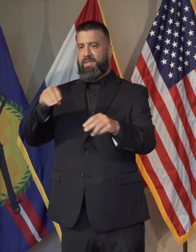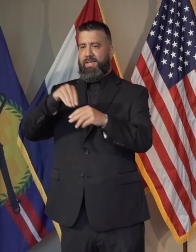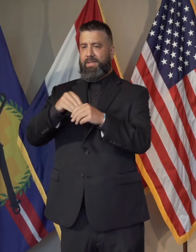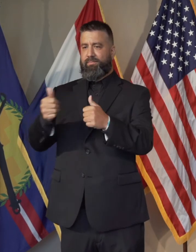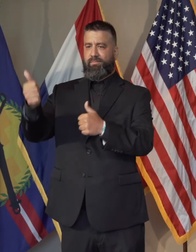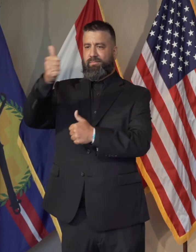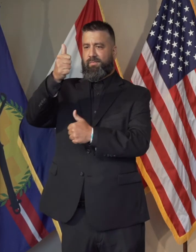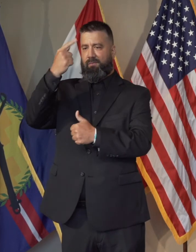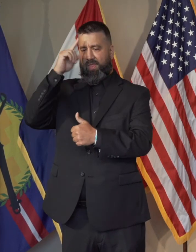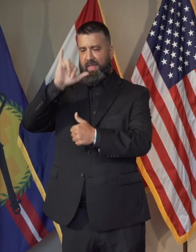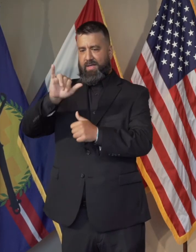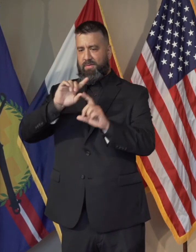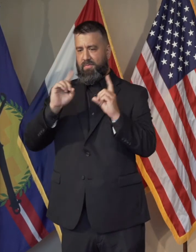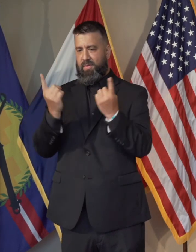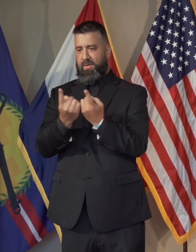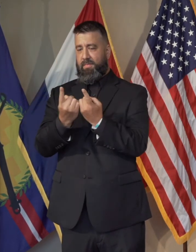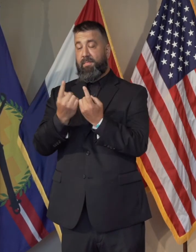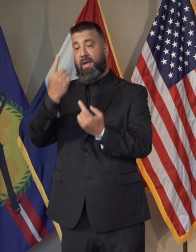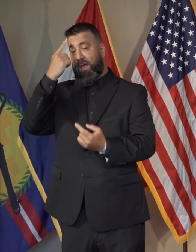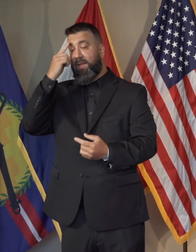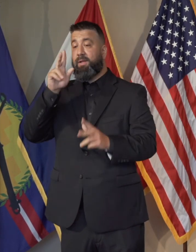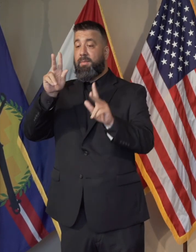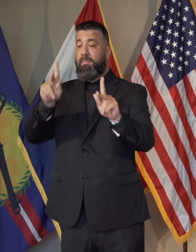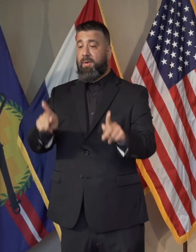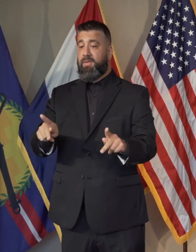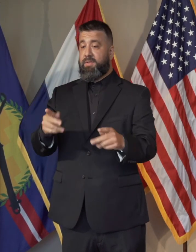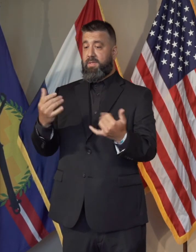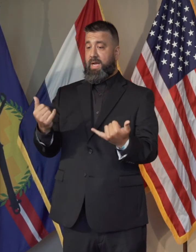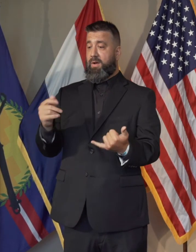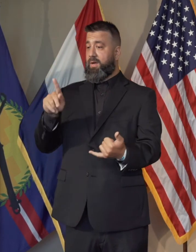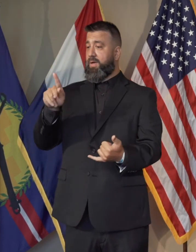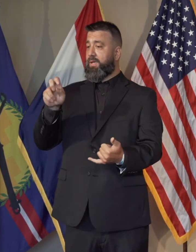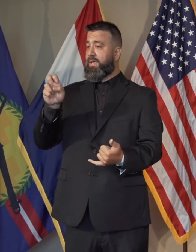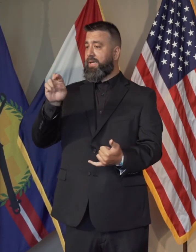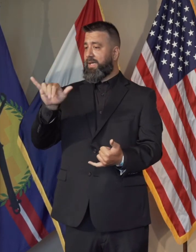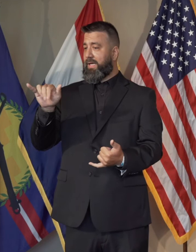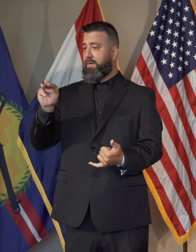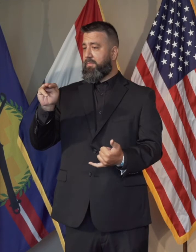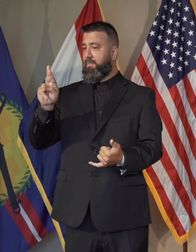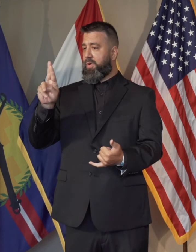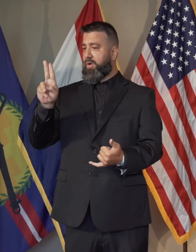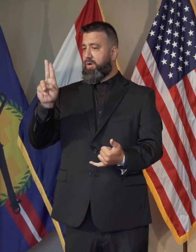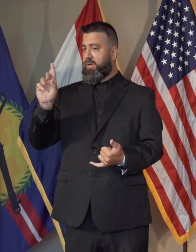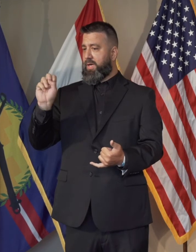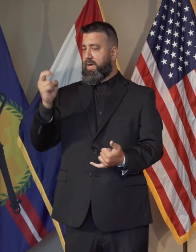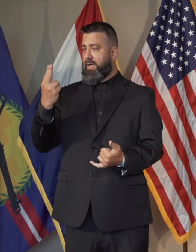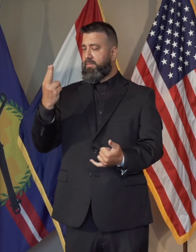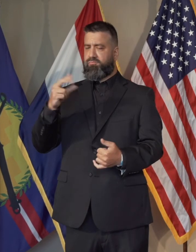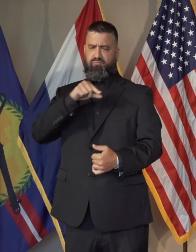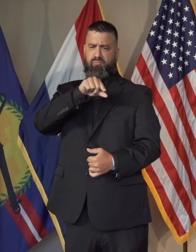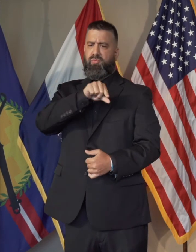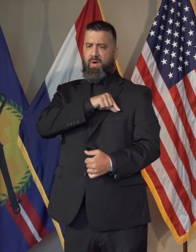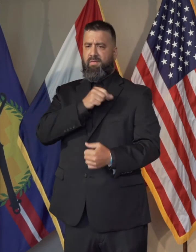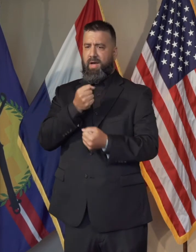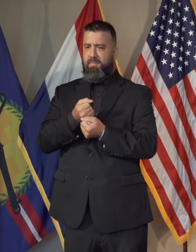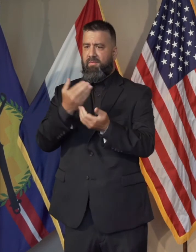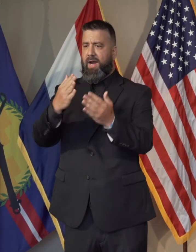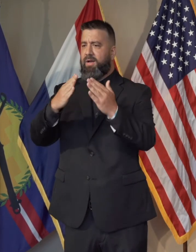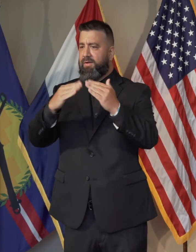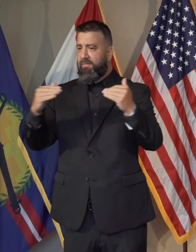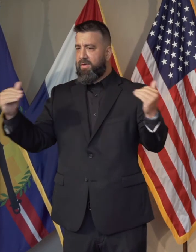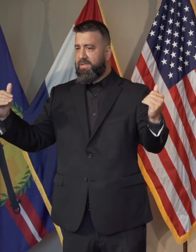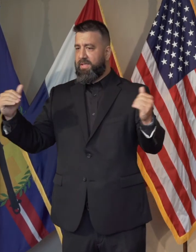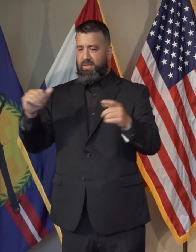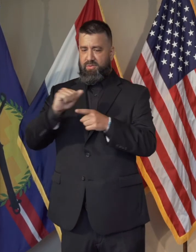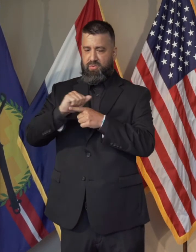think that the person that we have there now, Kenny Murdoch, is extraordinarily well qualified to provide diversity and equity and inclusion training